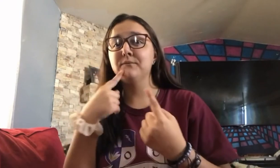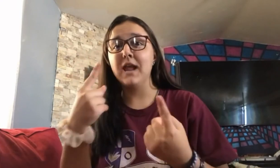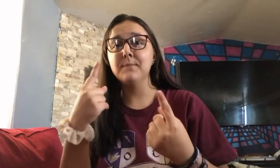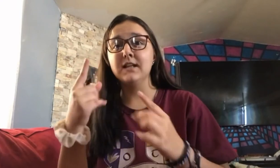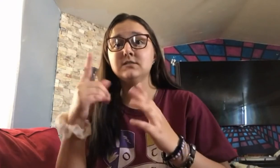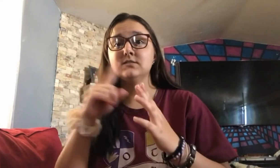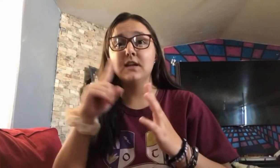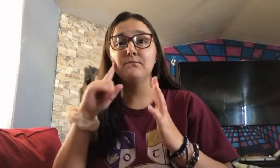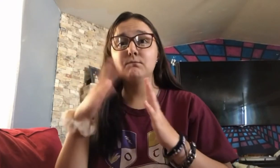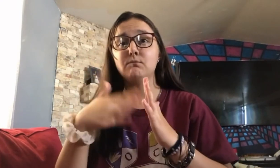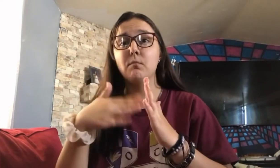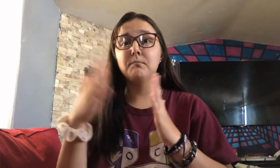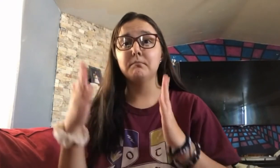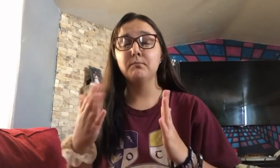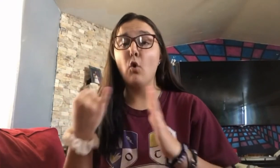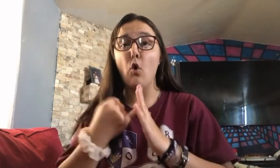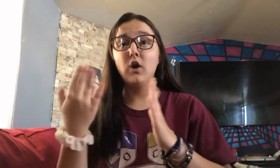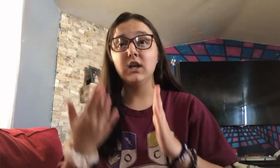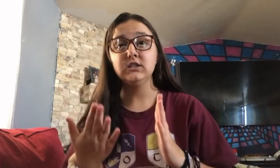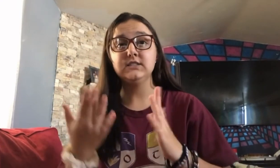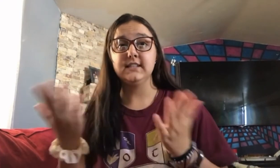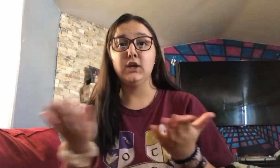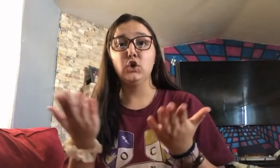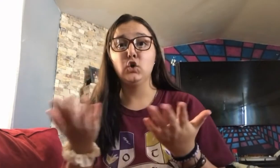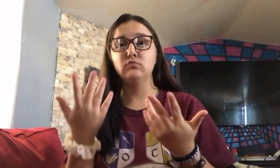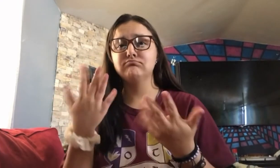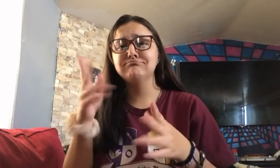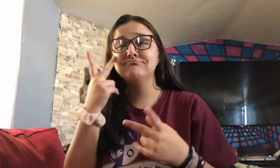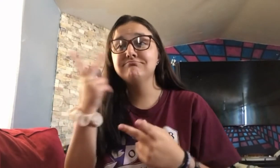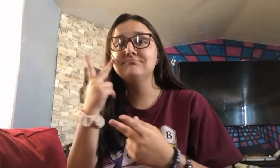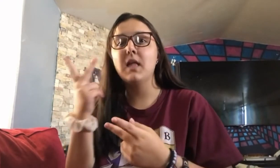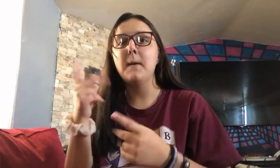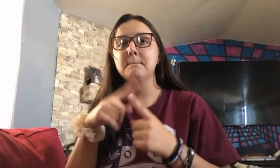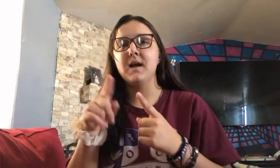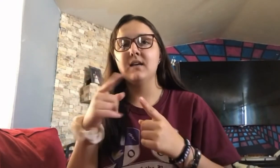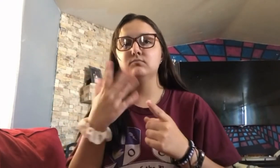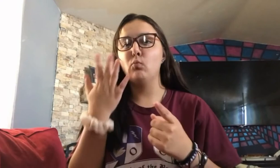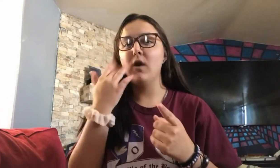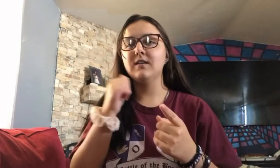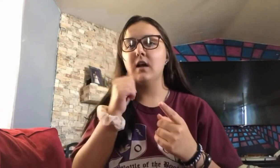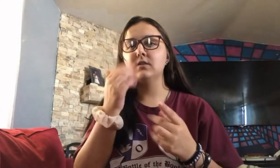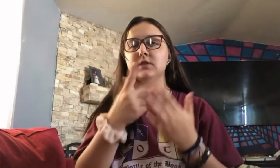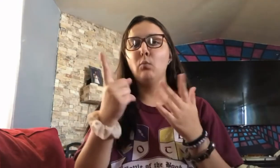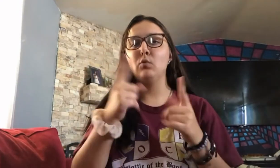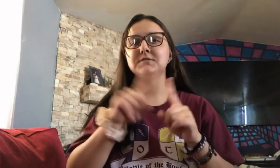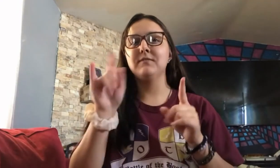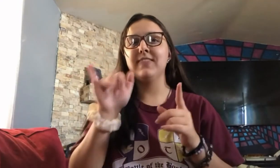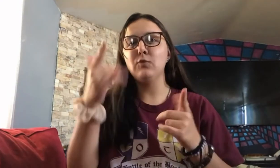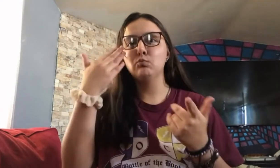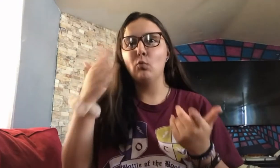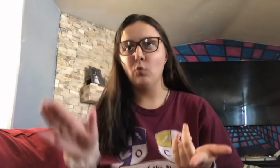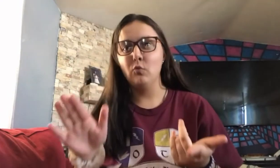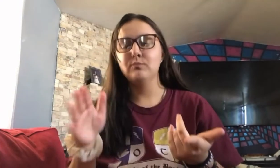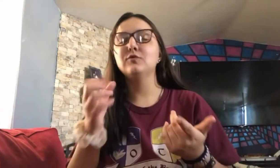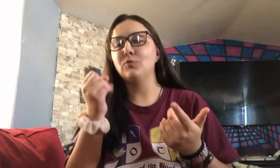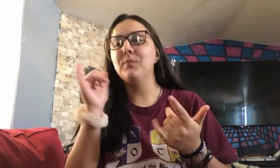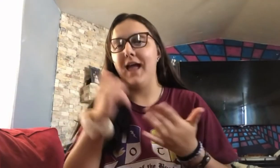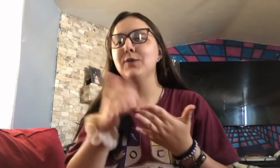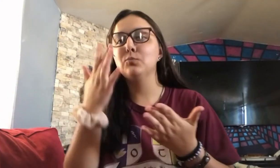We've already seen several famous Deaf artists from here in the United States and so we thought it would be nice to spotlight